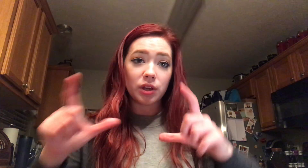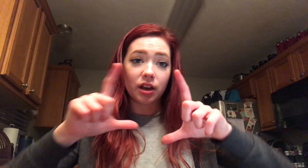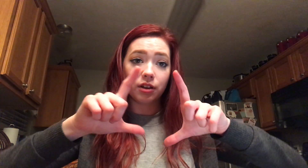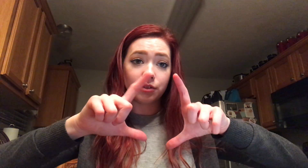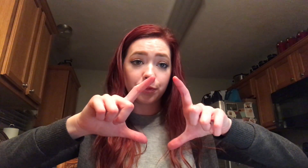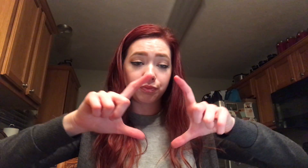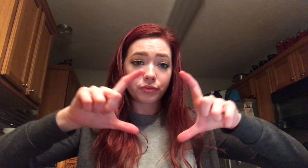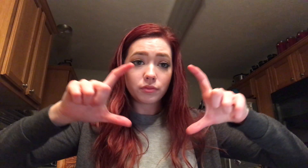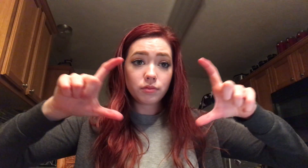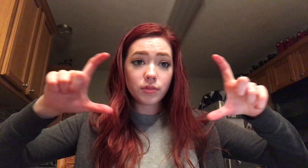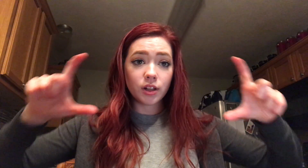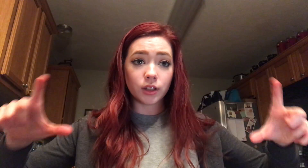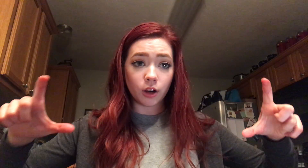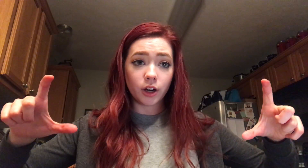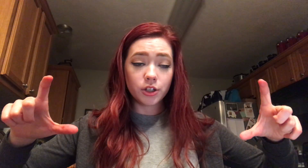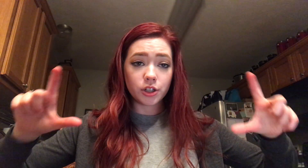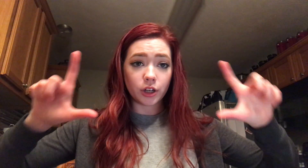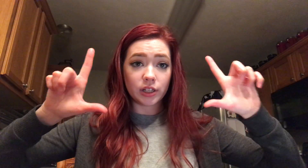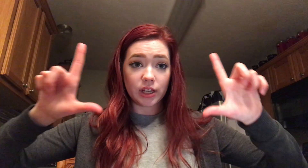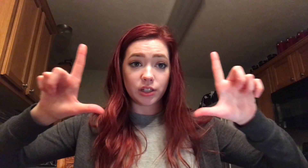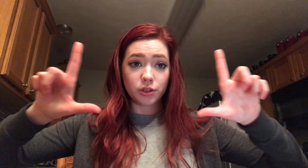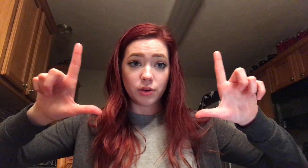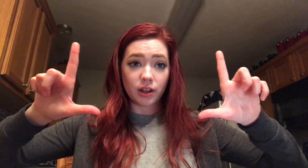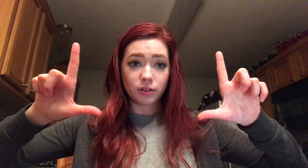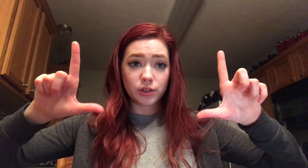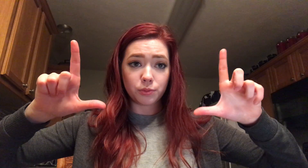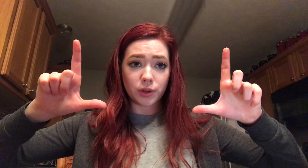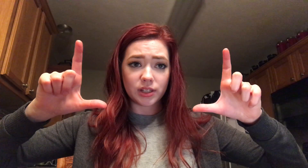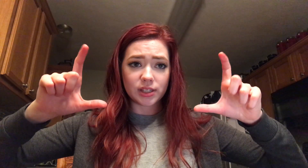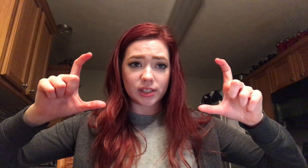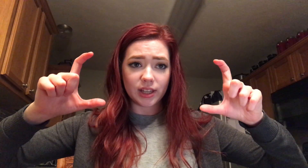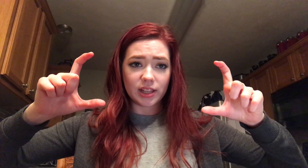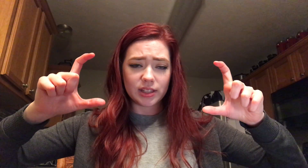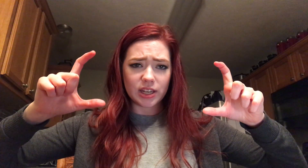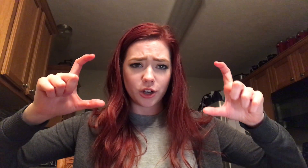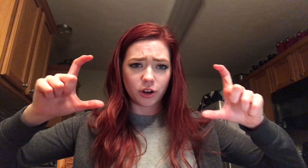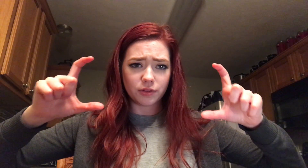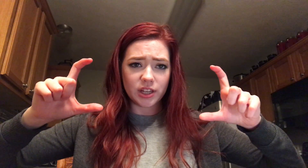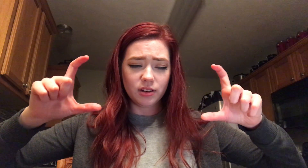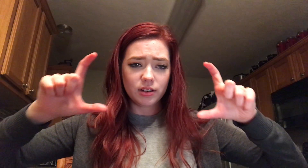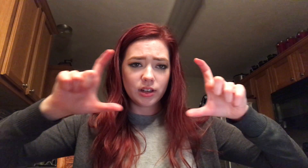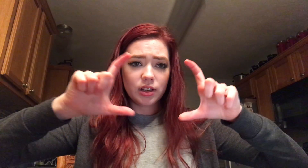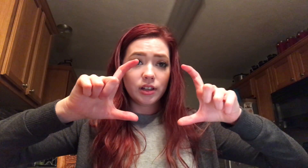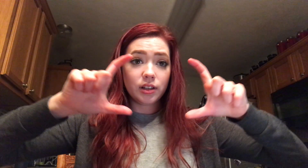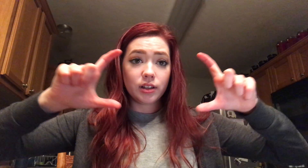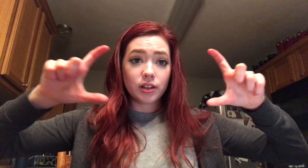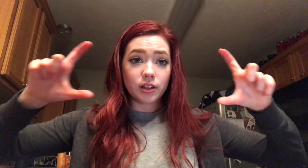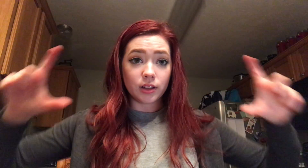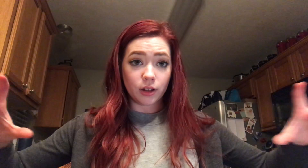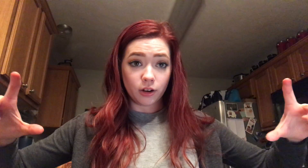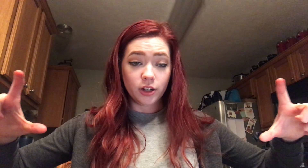have large. You're going to take two L's, but slightly curved in.